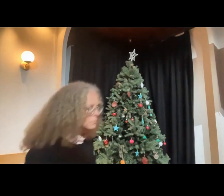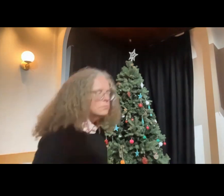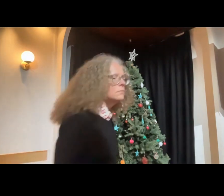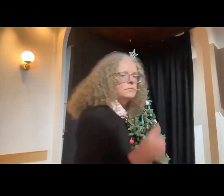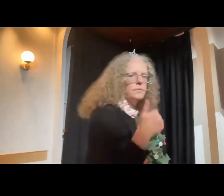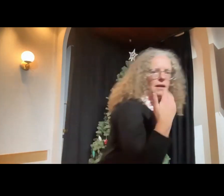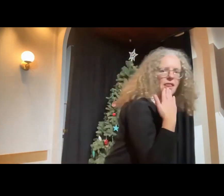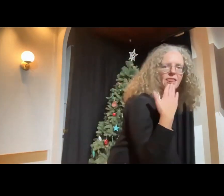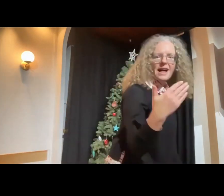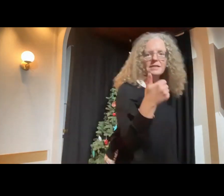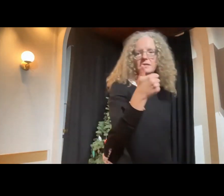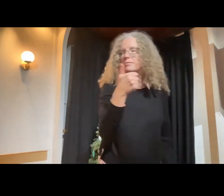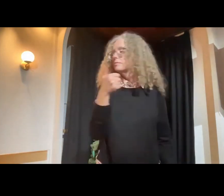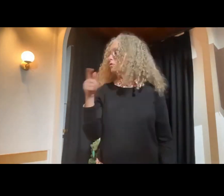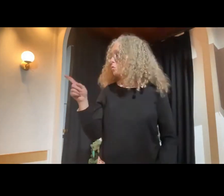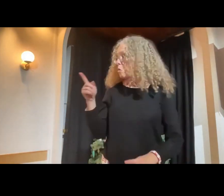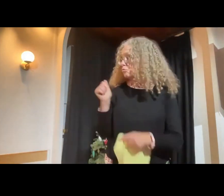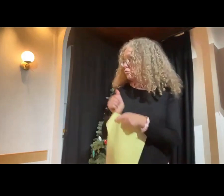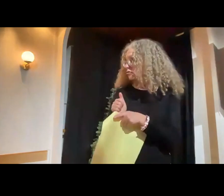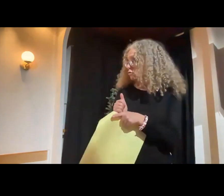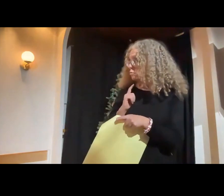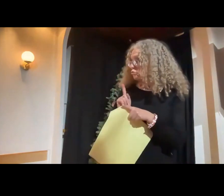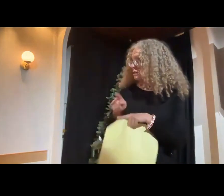will be included in the next BSL plan.